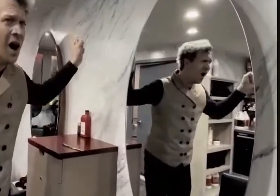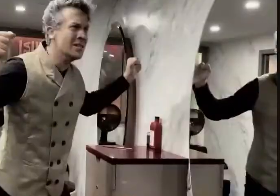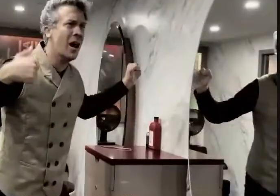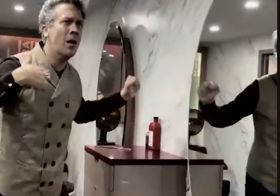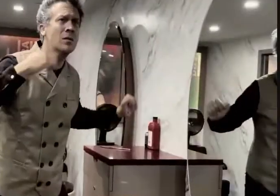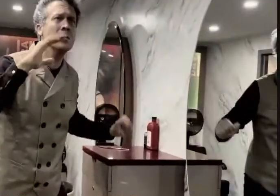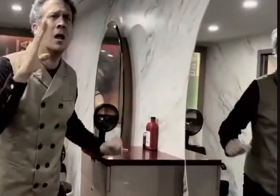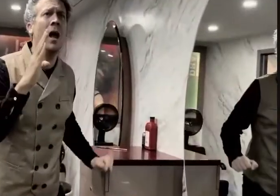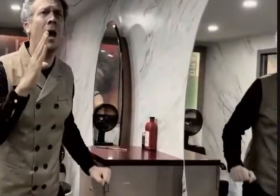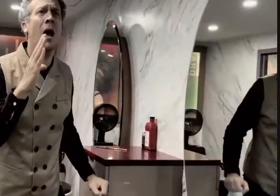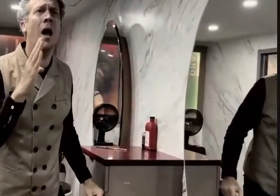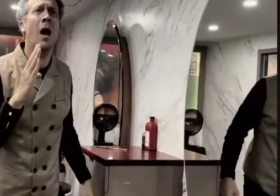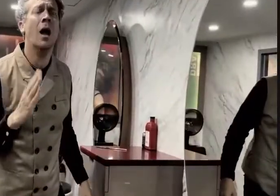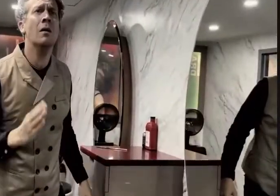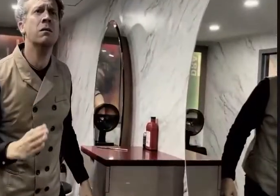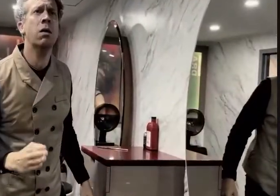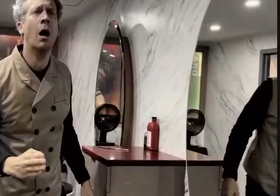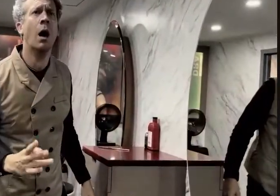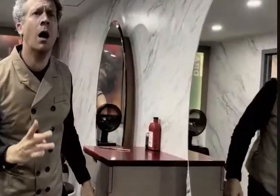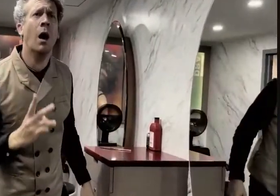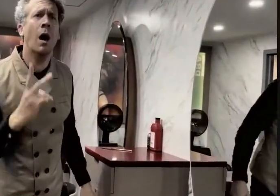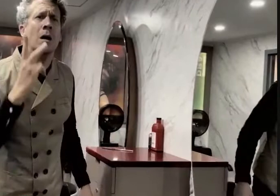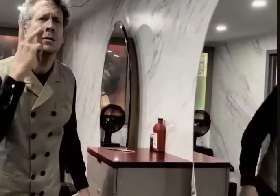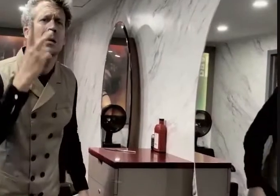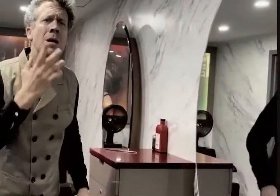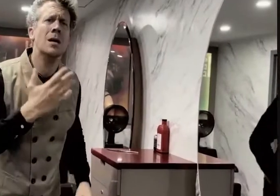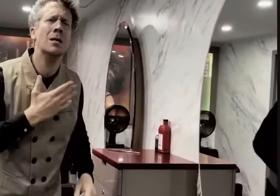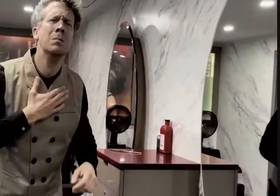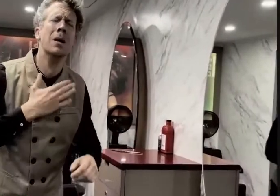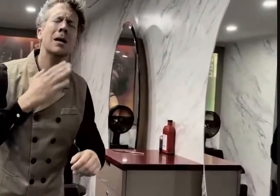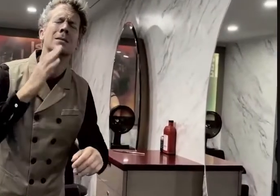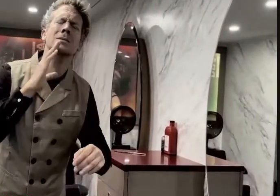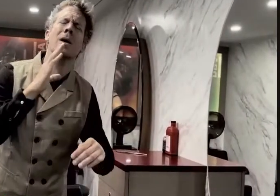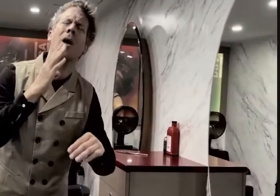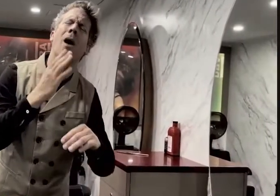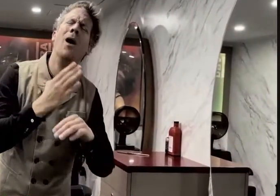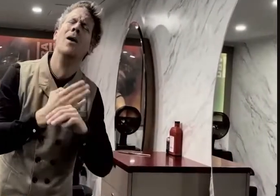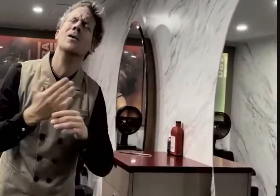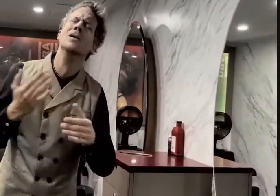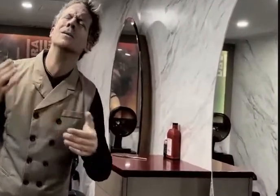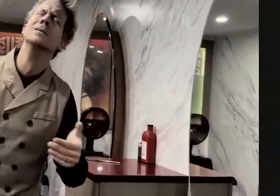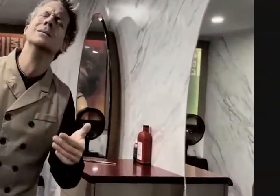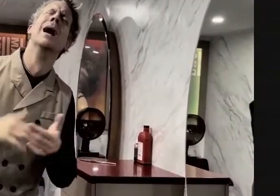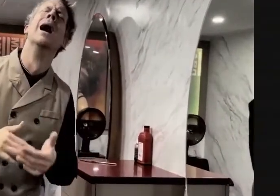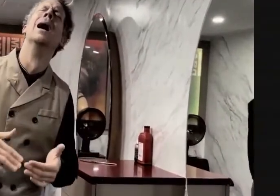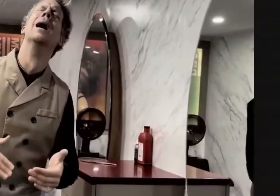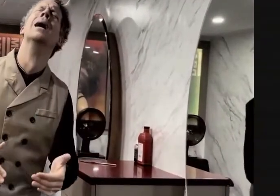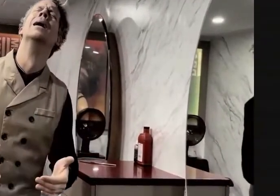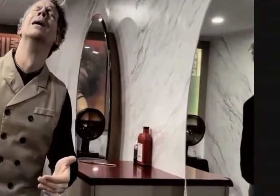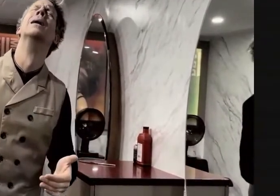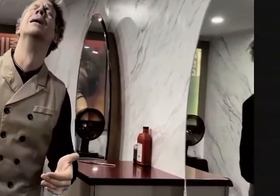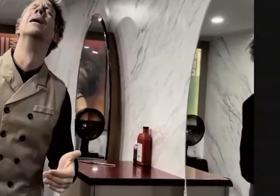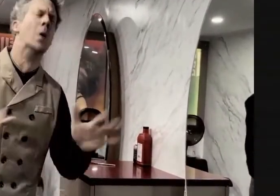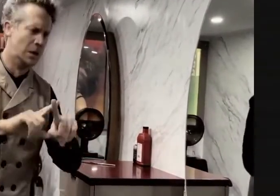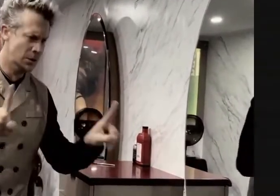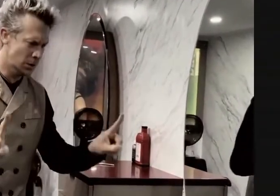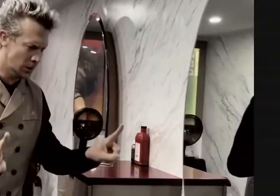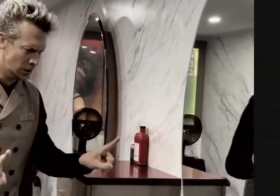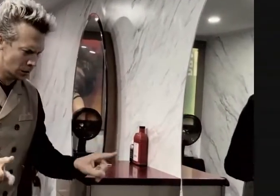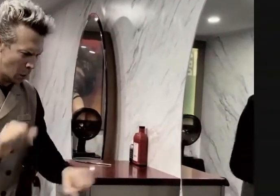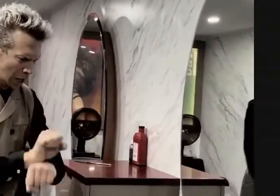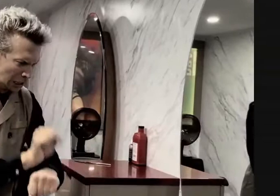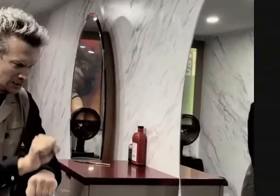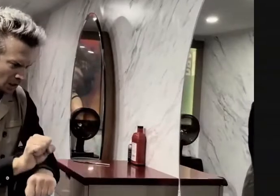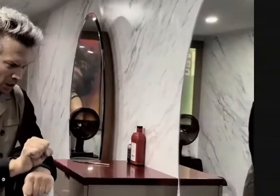ashes, and I'll never see my girl again. That's